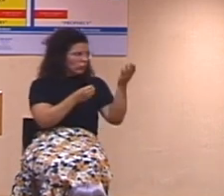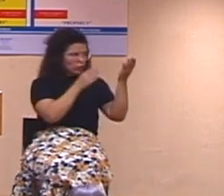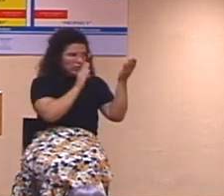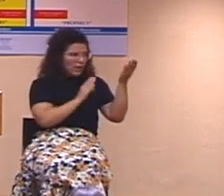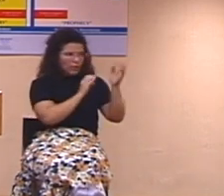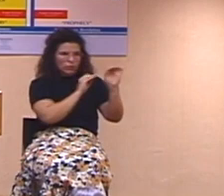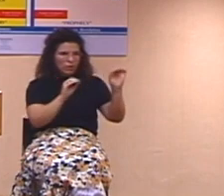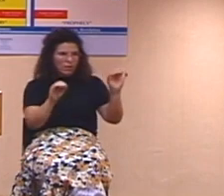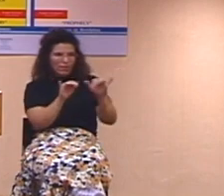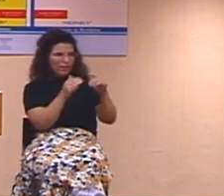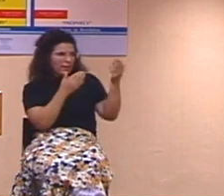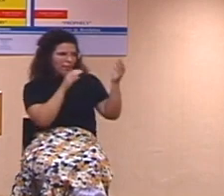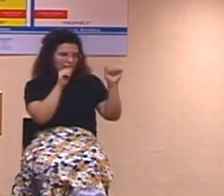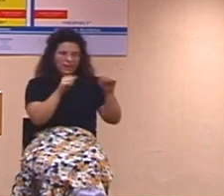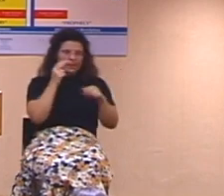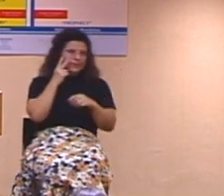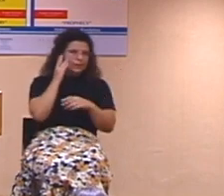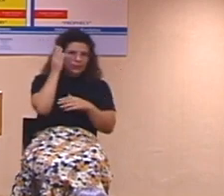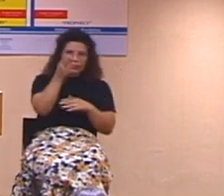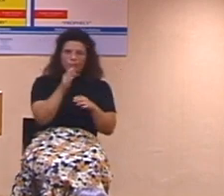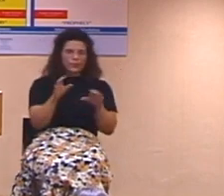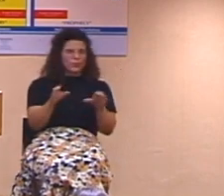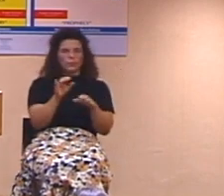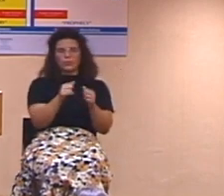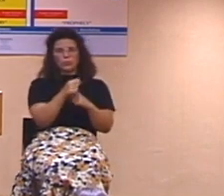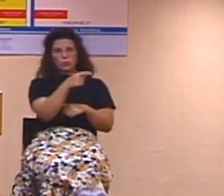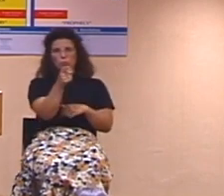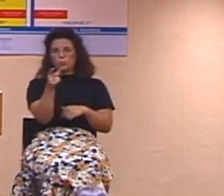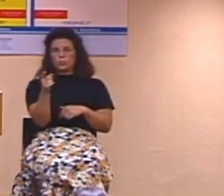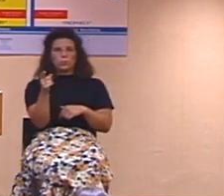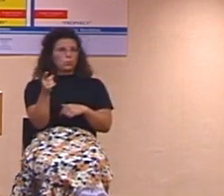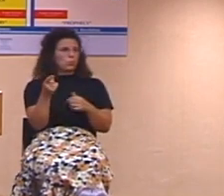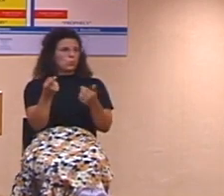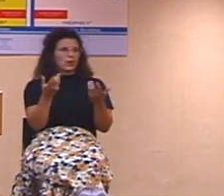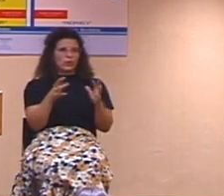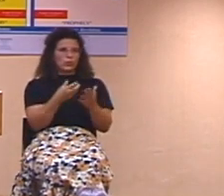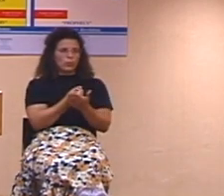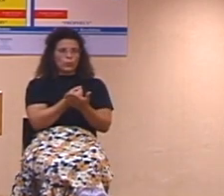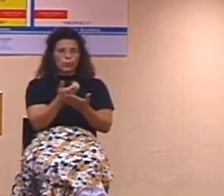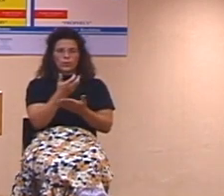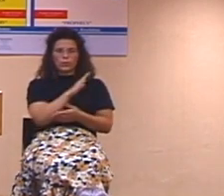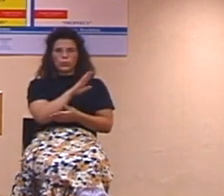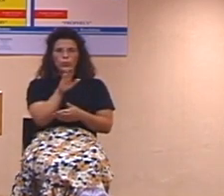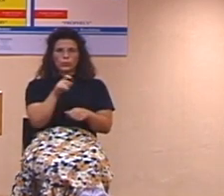the future and it's going to happen. I'm not going to do that with you. I don't want to waste your time.